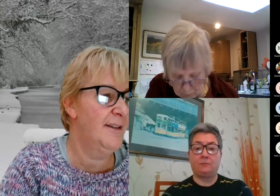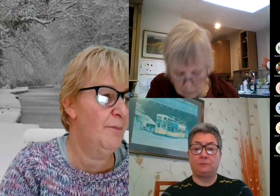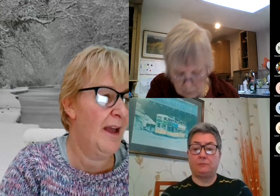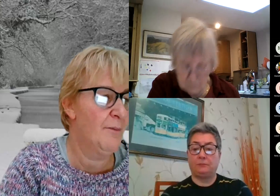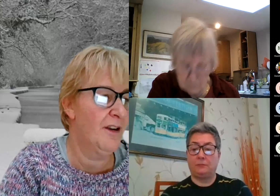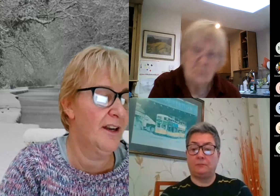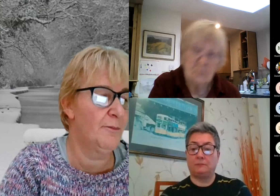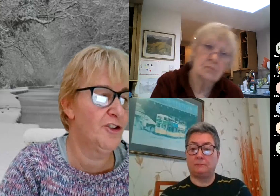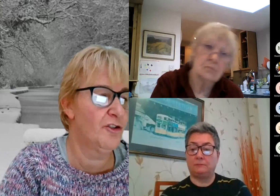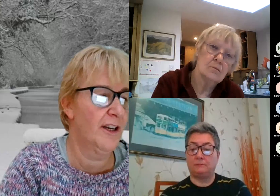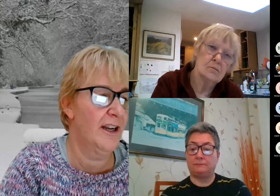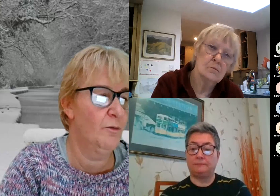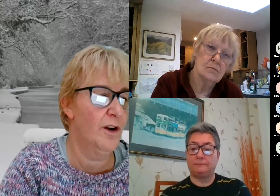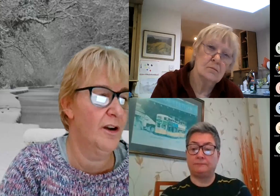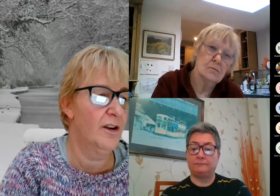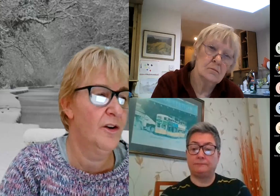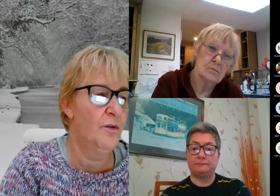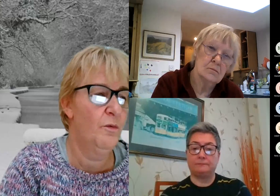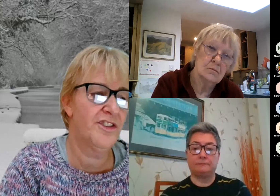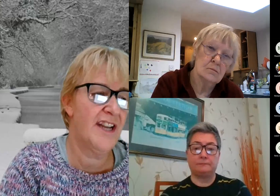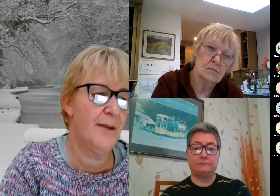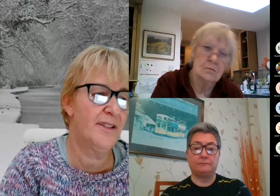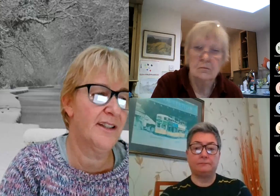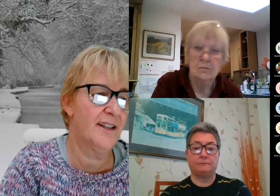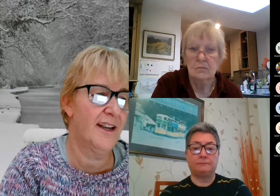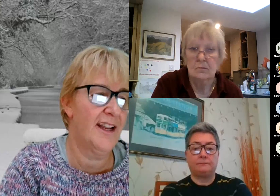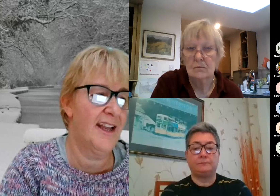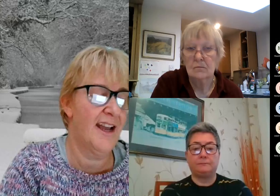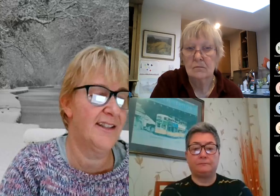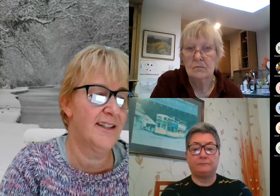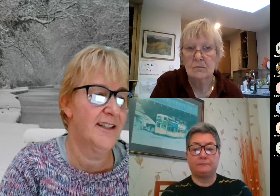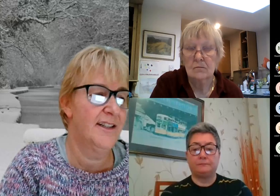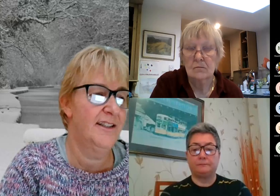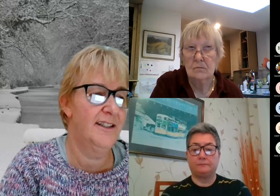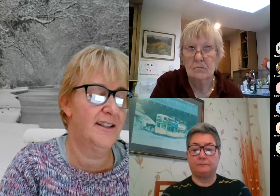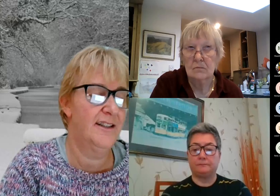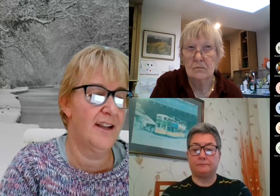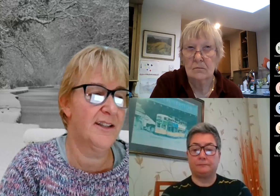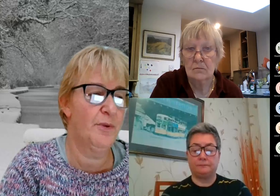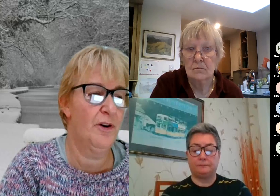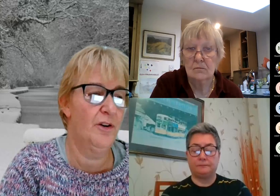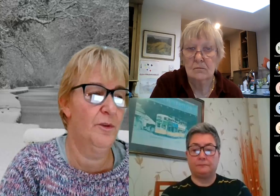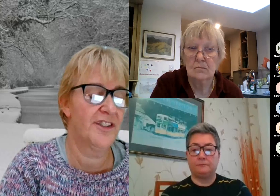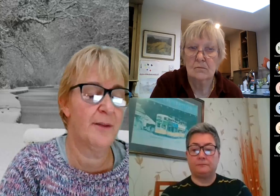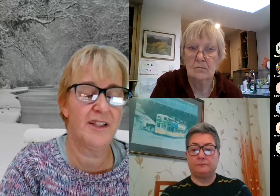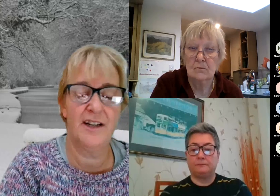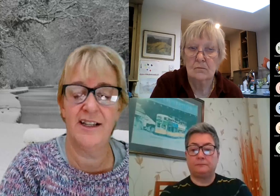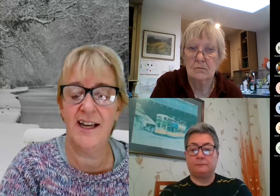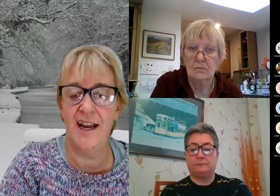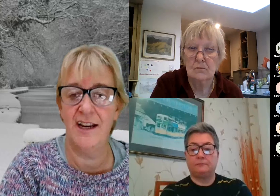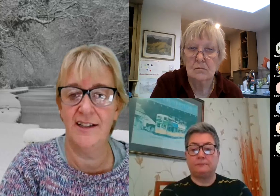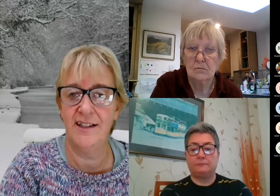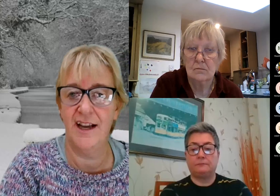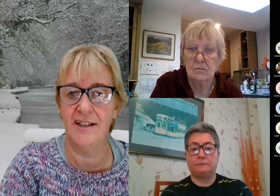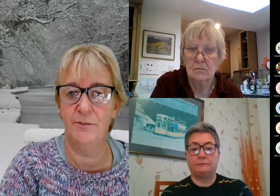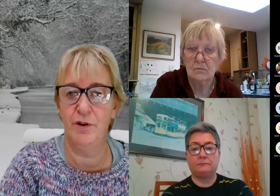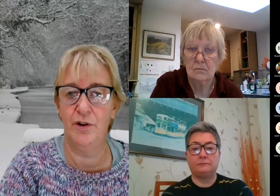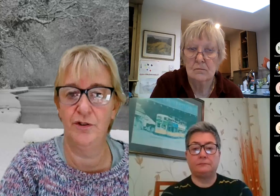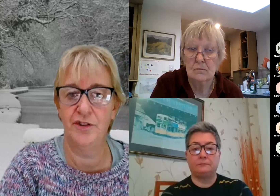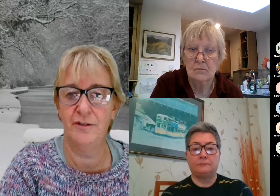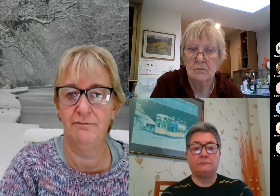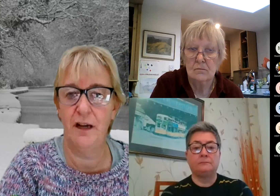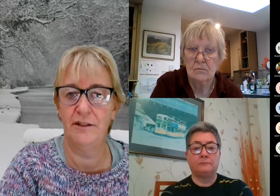a hidden impairment, and I'm struggling at work. What steps can I get to get support? What steps can I take to